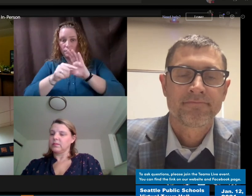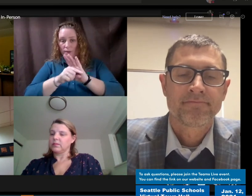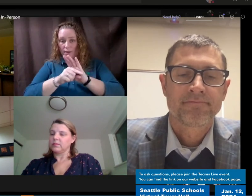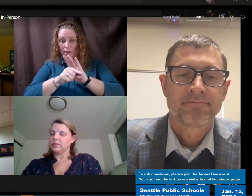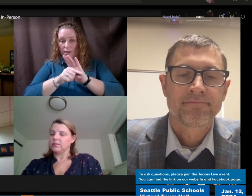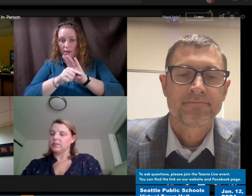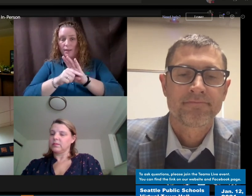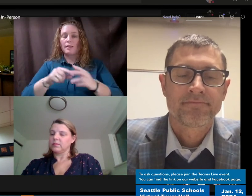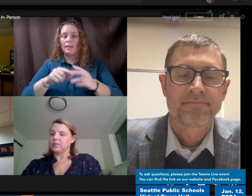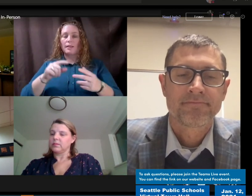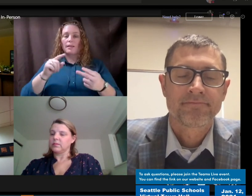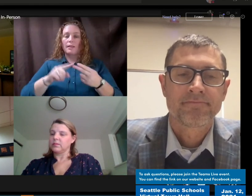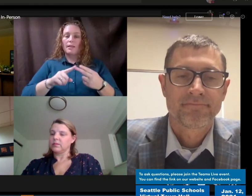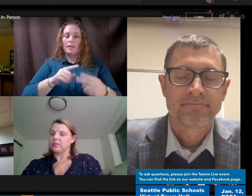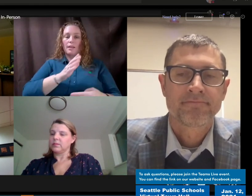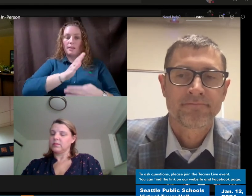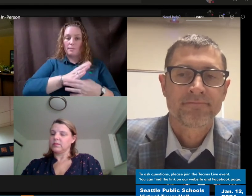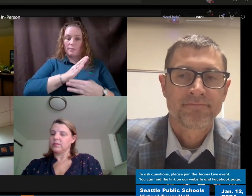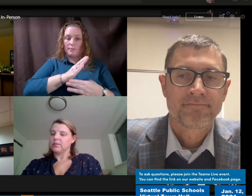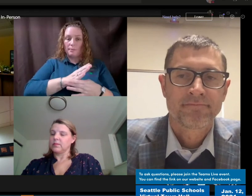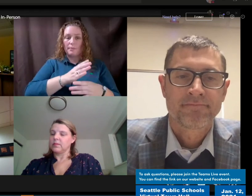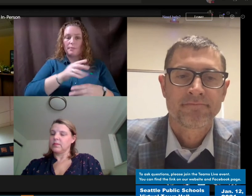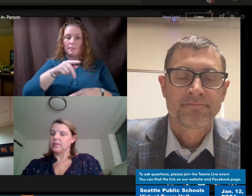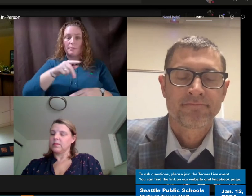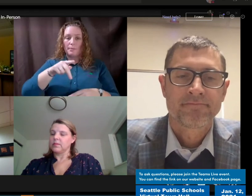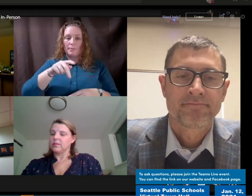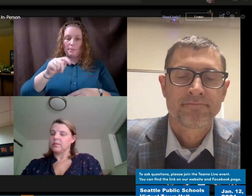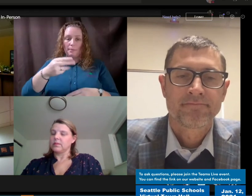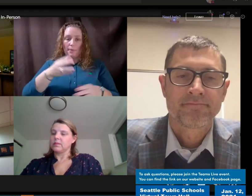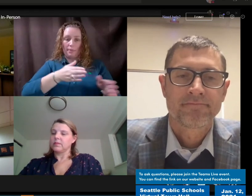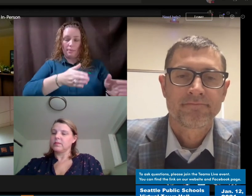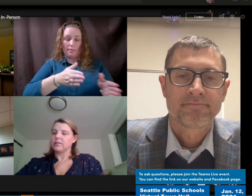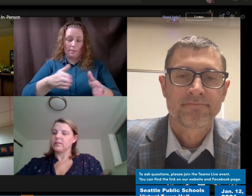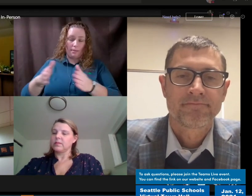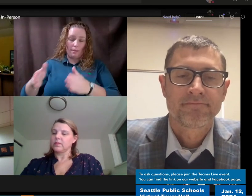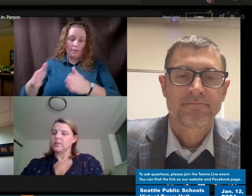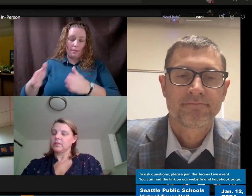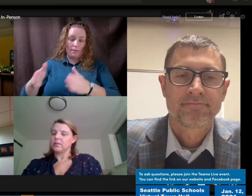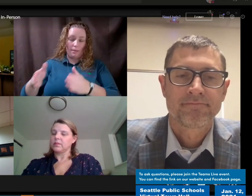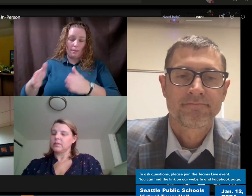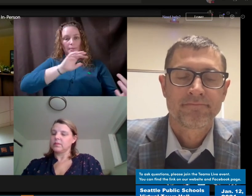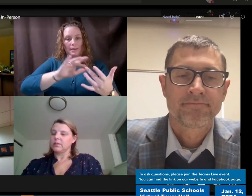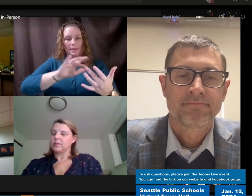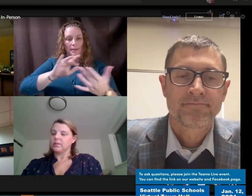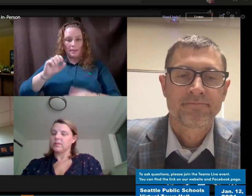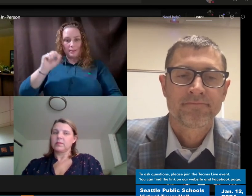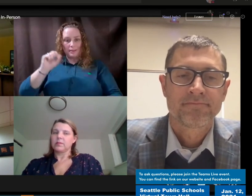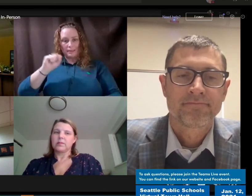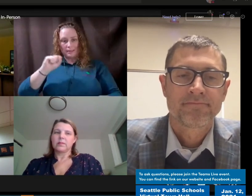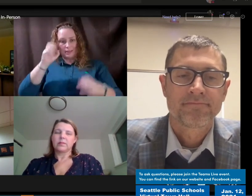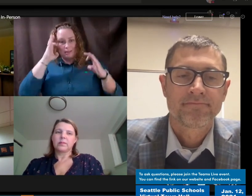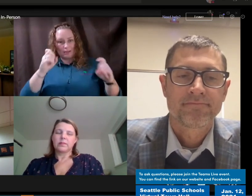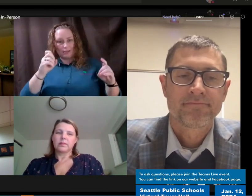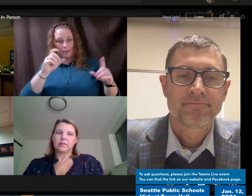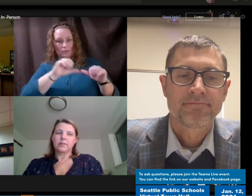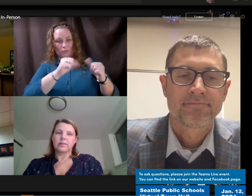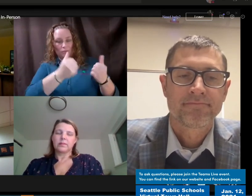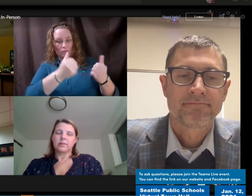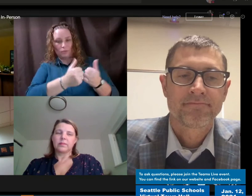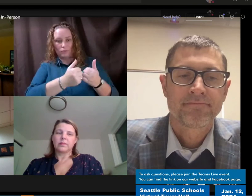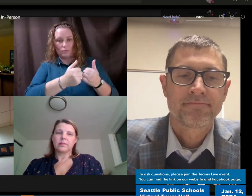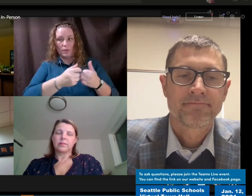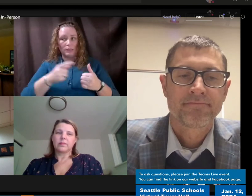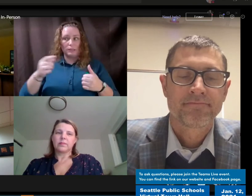moderate to intensive service pathways, we immediately reached out to the Seattle Education Association moments after the board